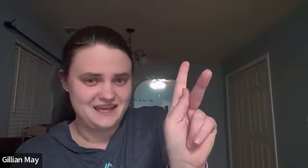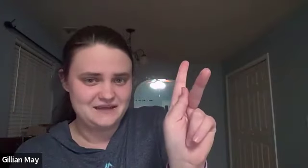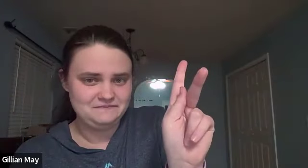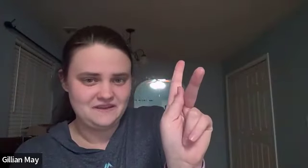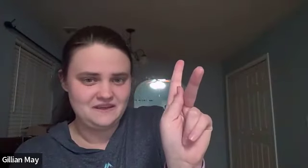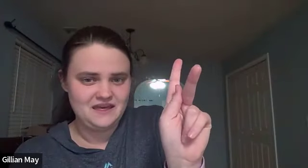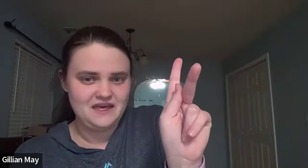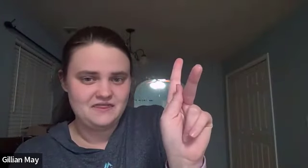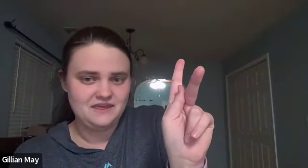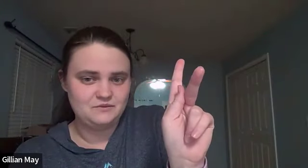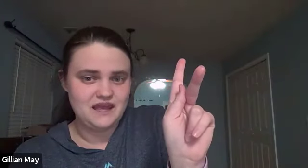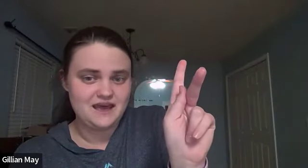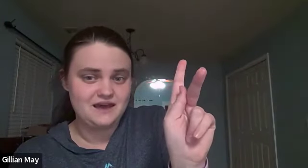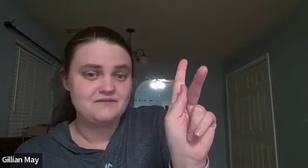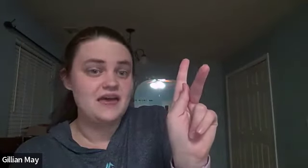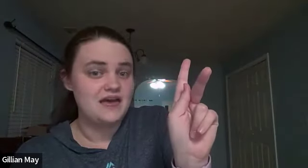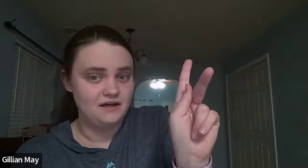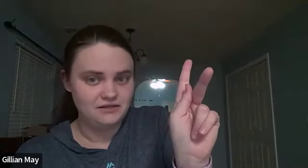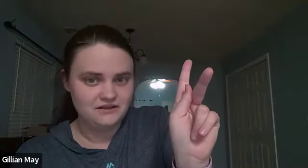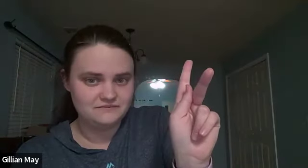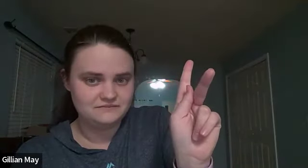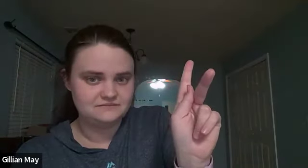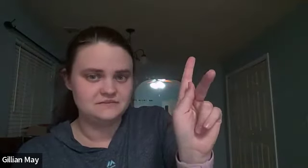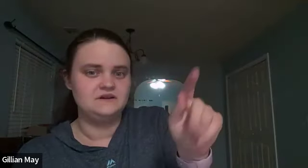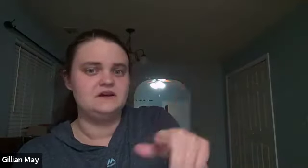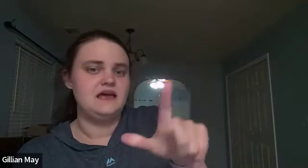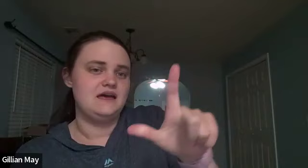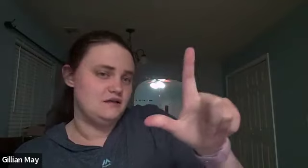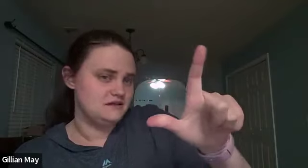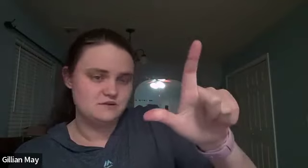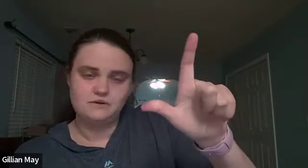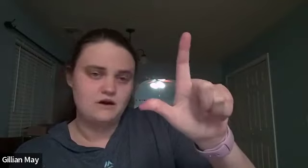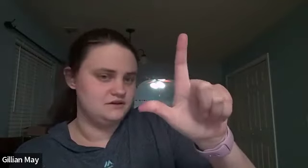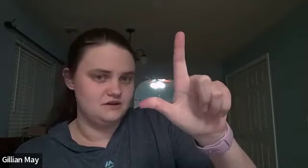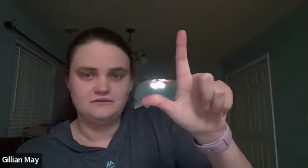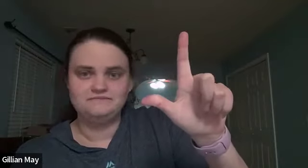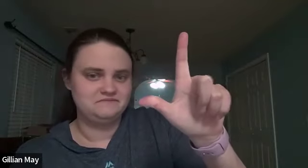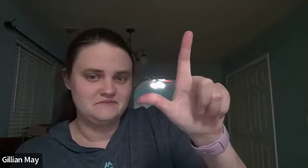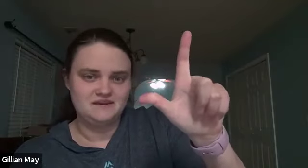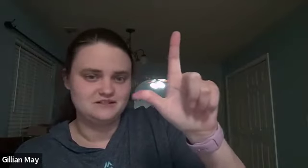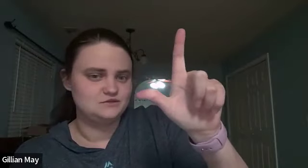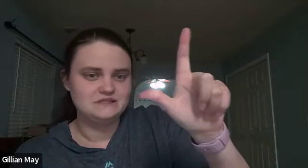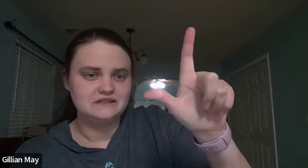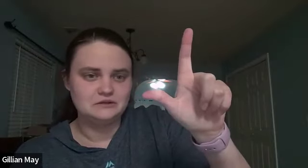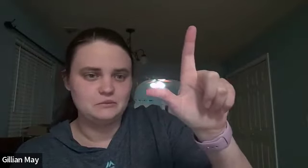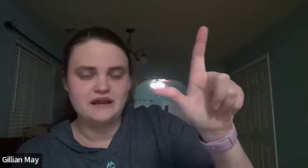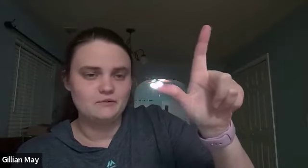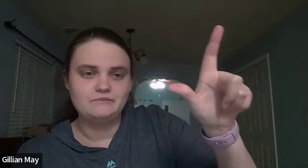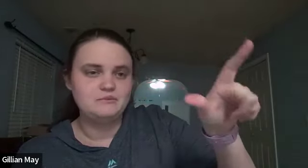K, then we have L. L is like we all know, our sweet little, whenever people